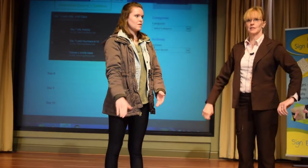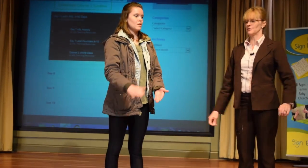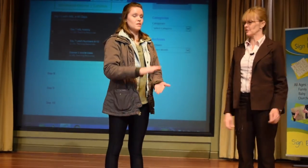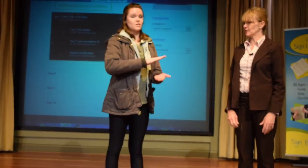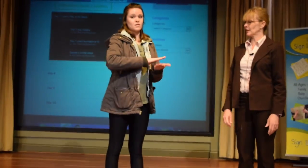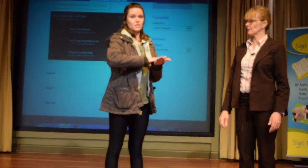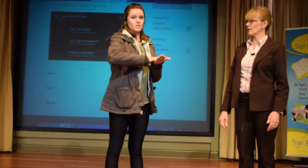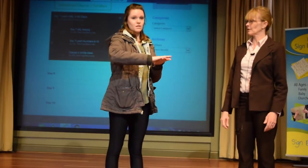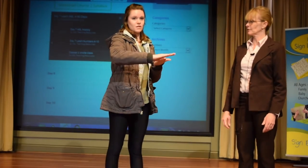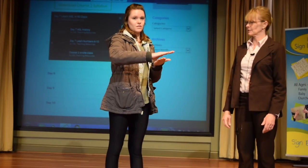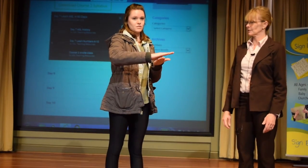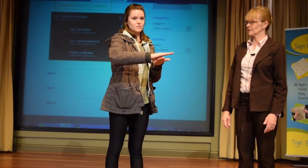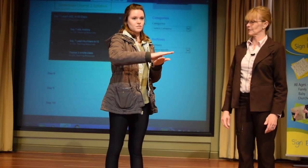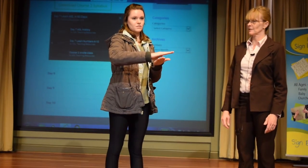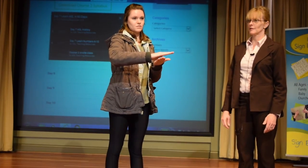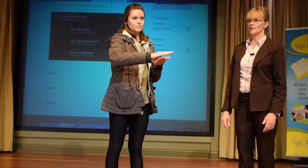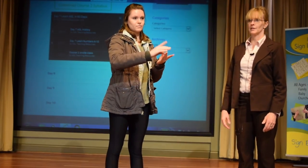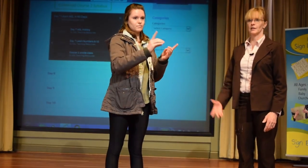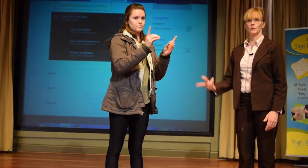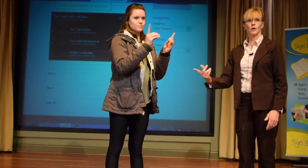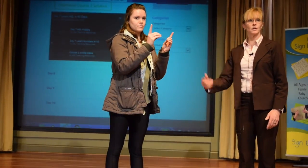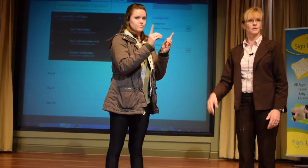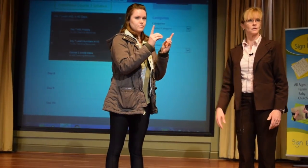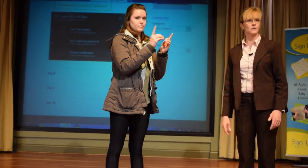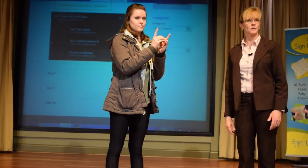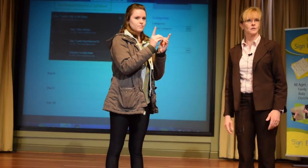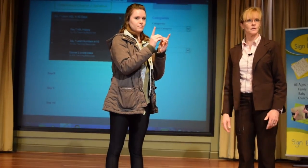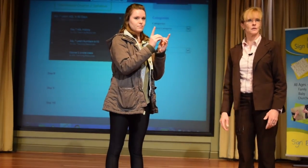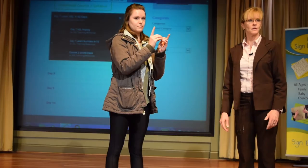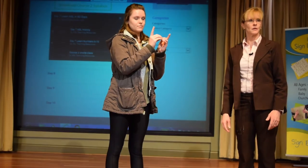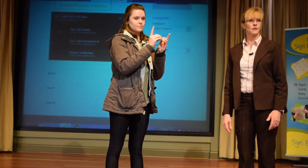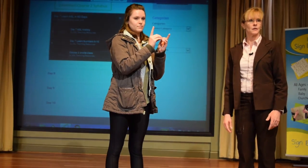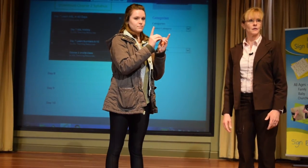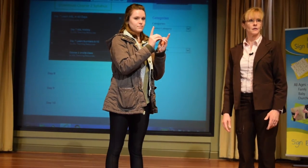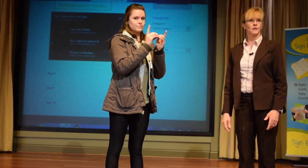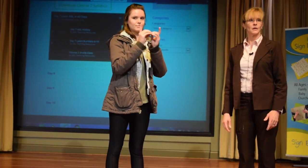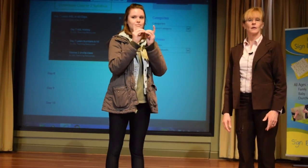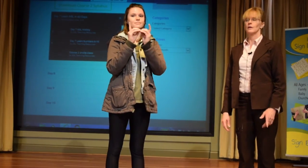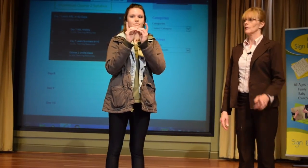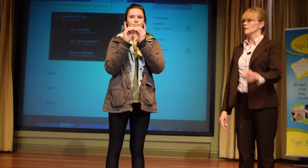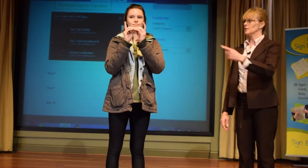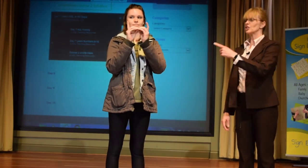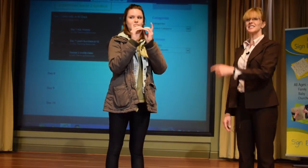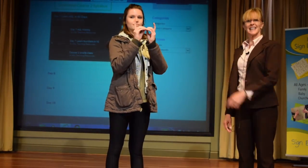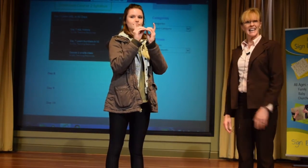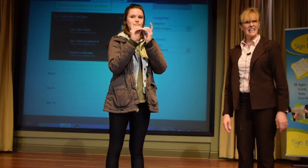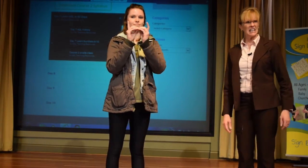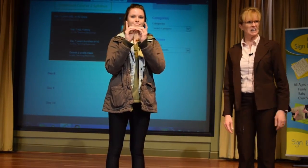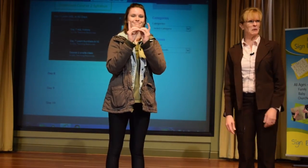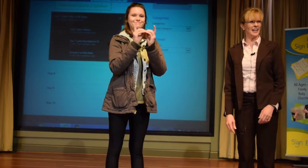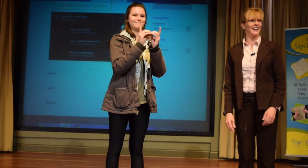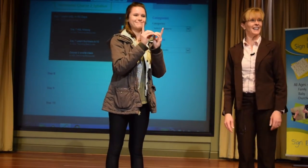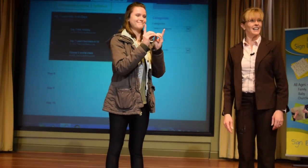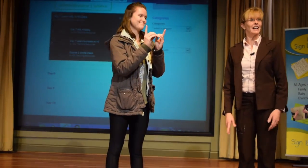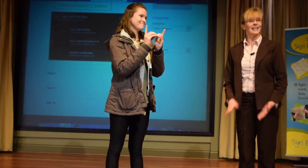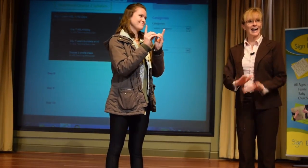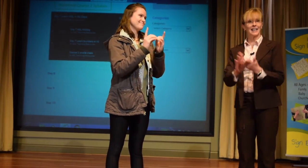if there's anything wrong. Is anything wrong? Oh, she's dating you. She's dating me. Nice